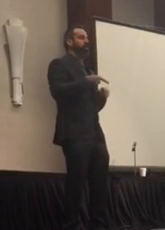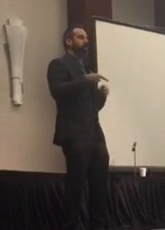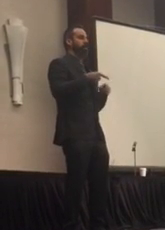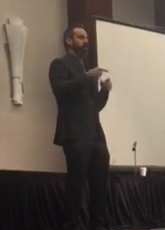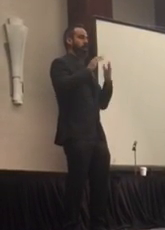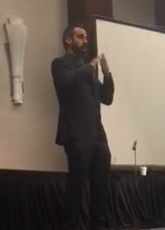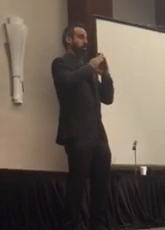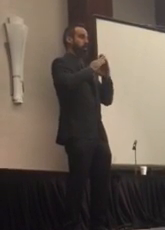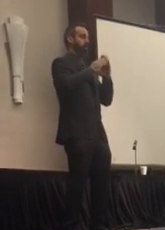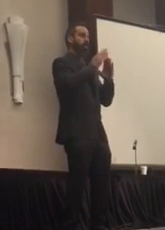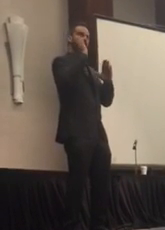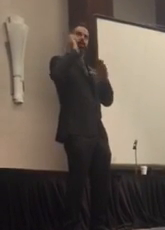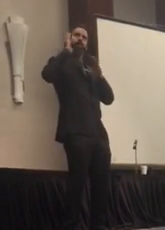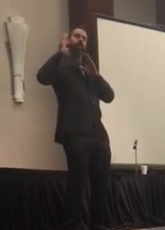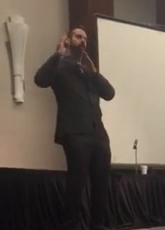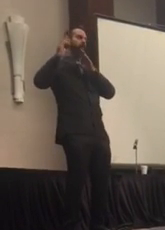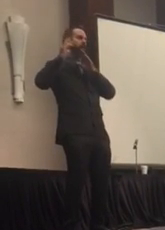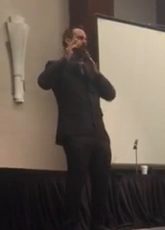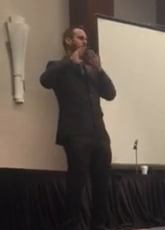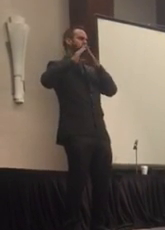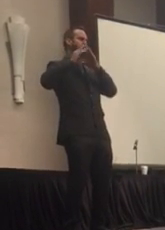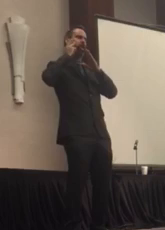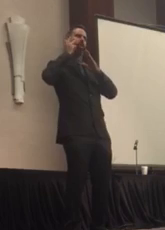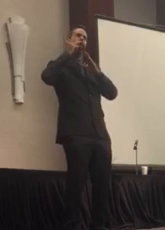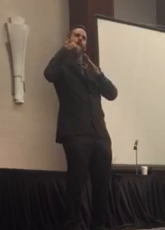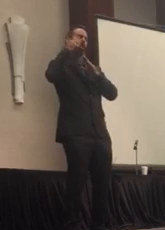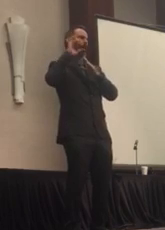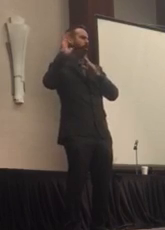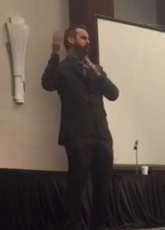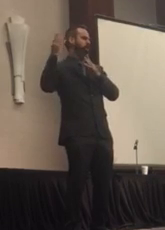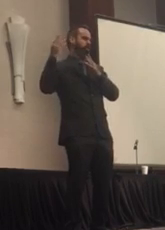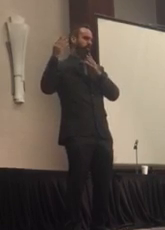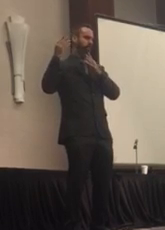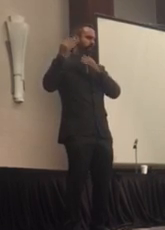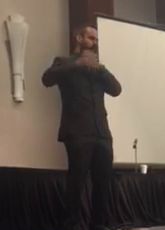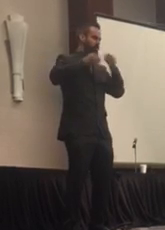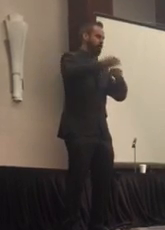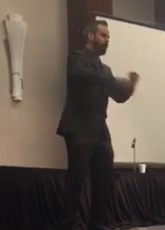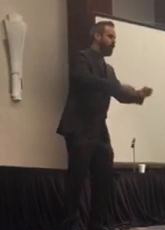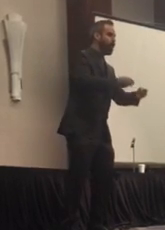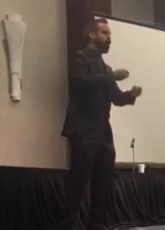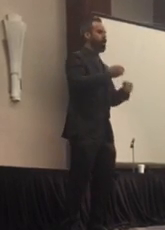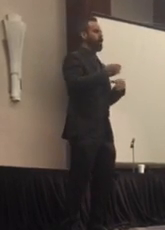neighborhoods looking the way they look, then I have a better understanding of everything from wealth disparities in the modern era,